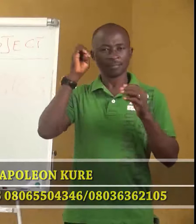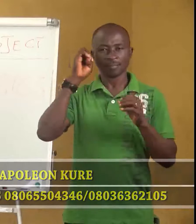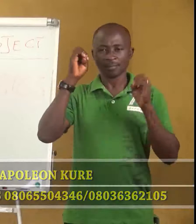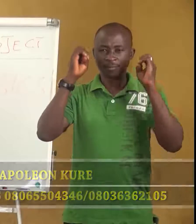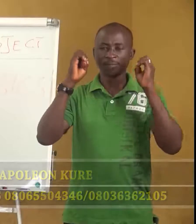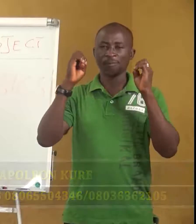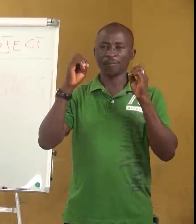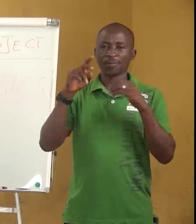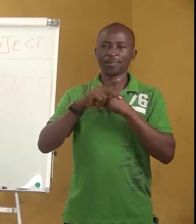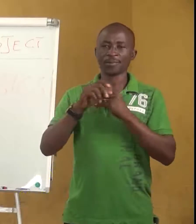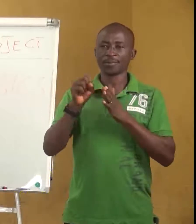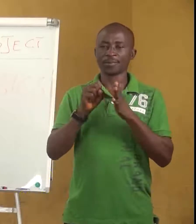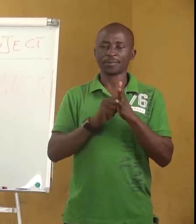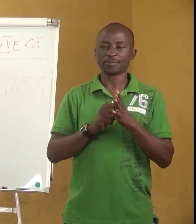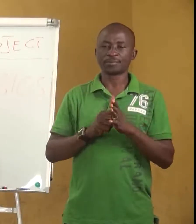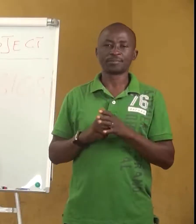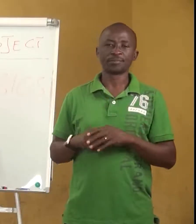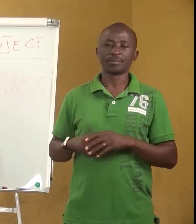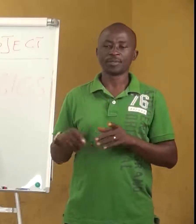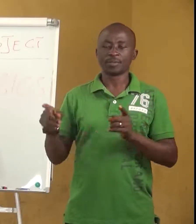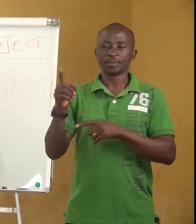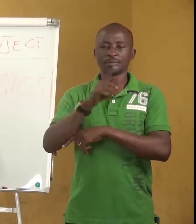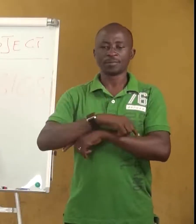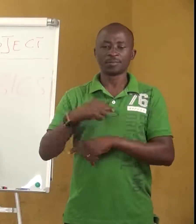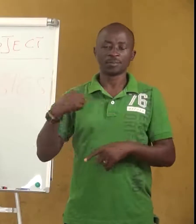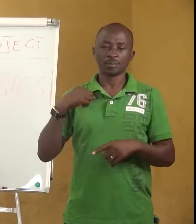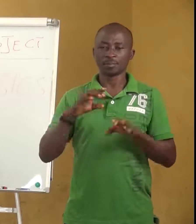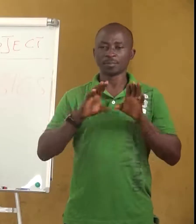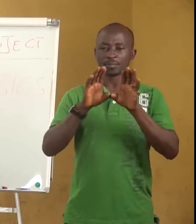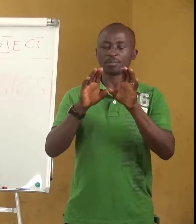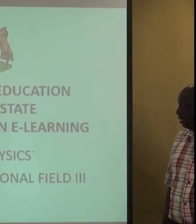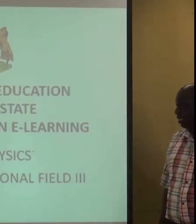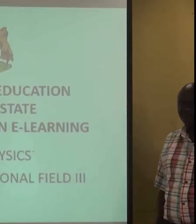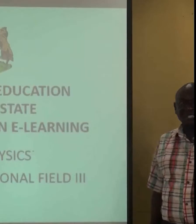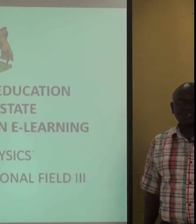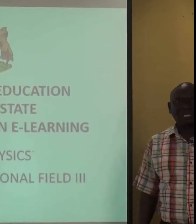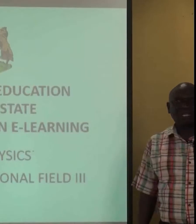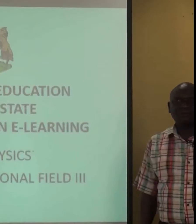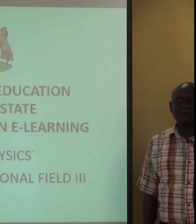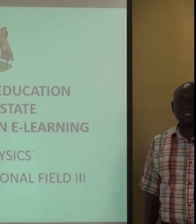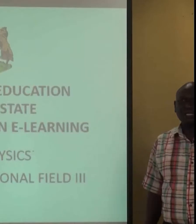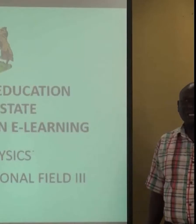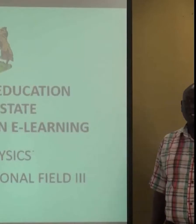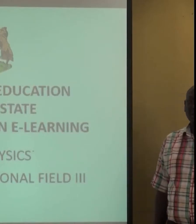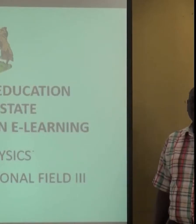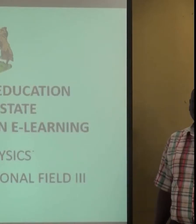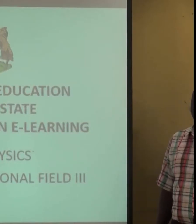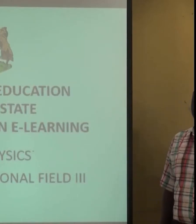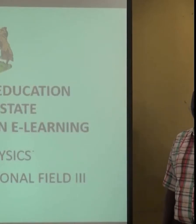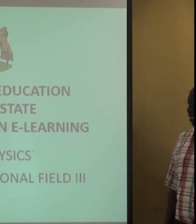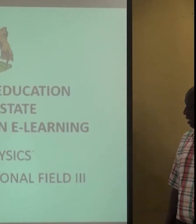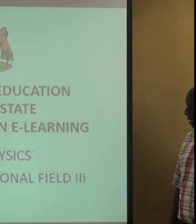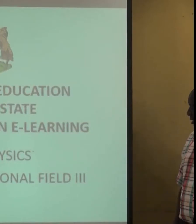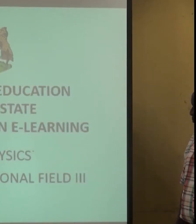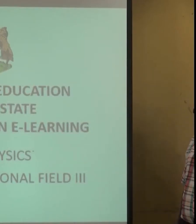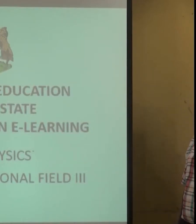State. Today, we are still continuing with the topic gravitational field, and we will look